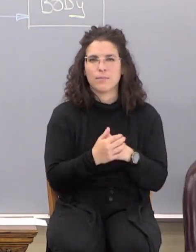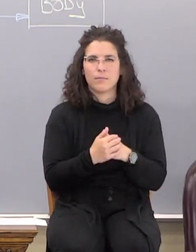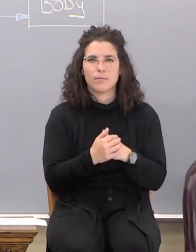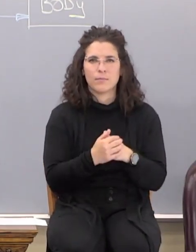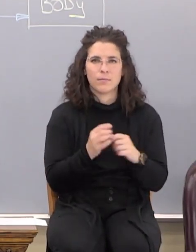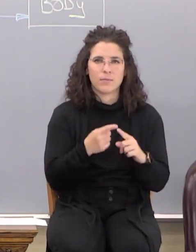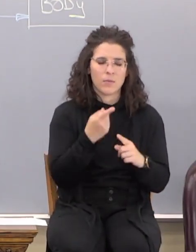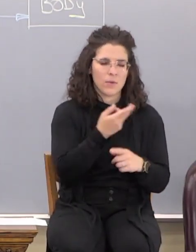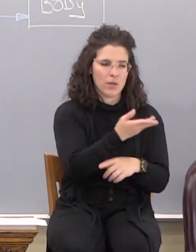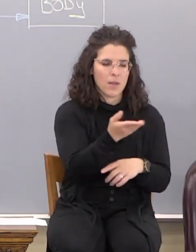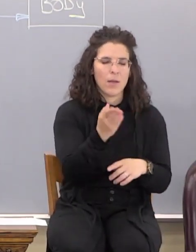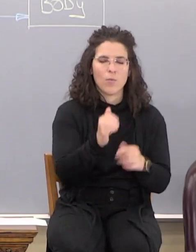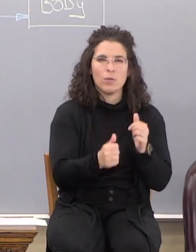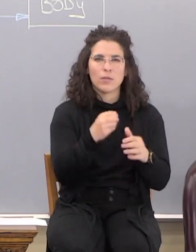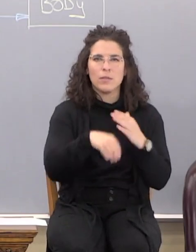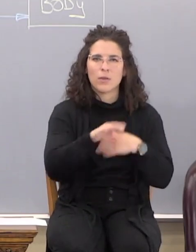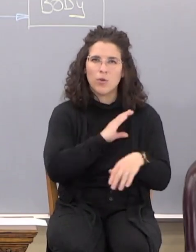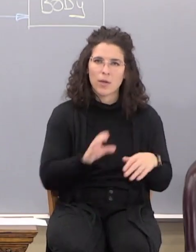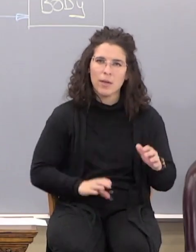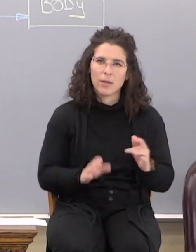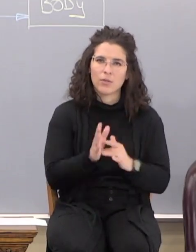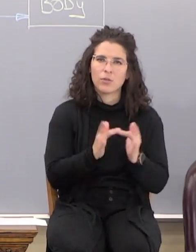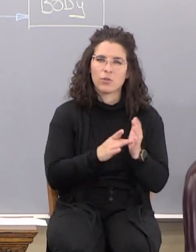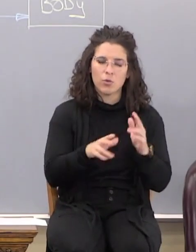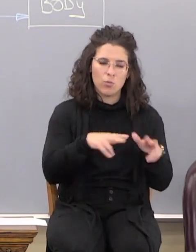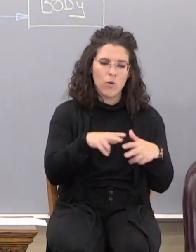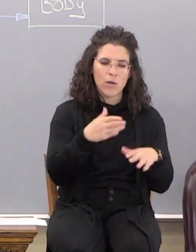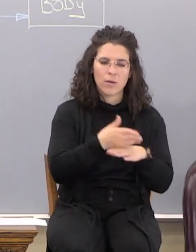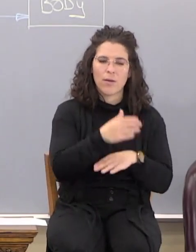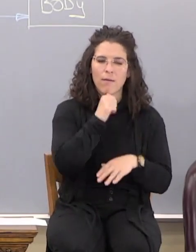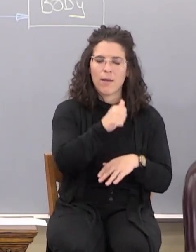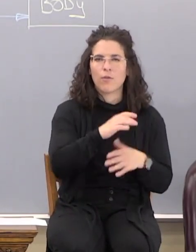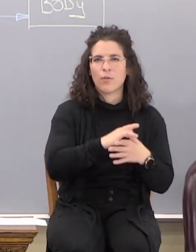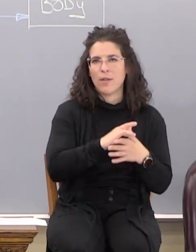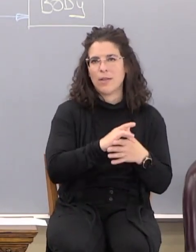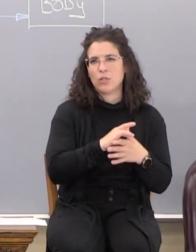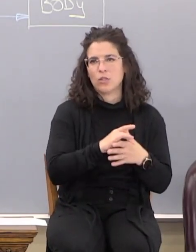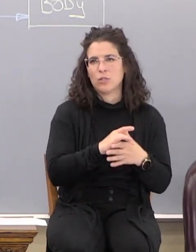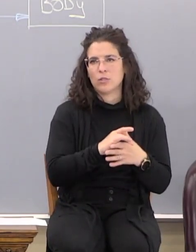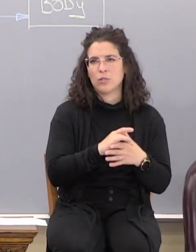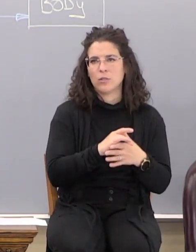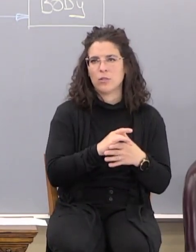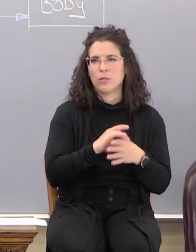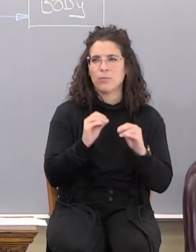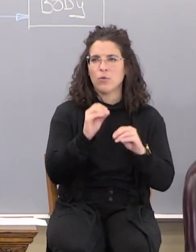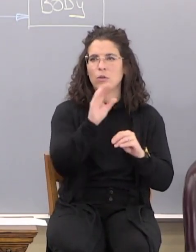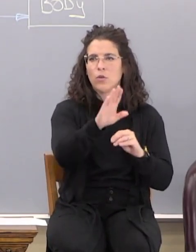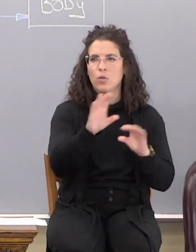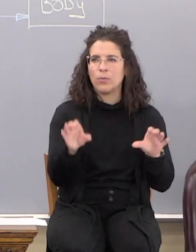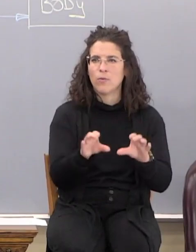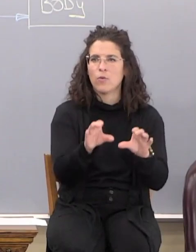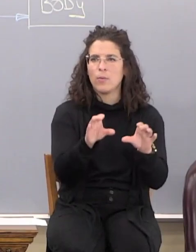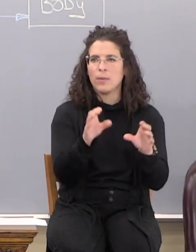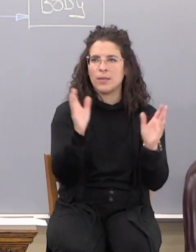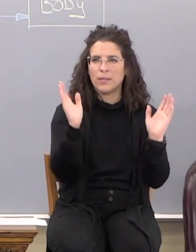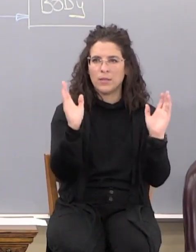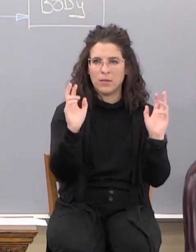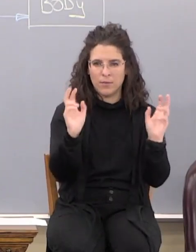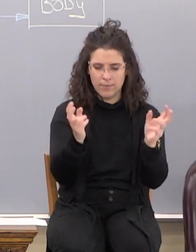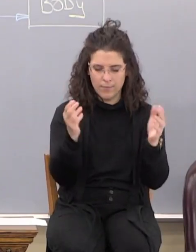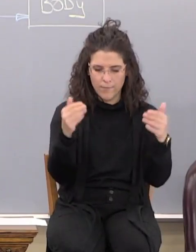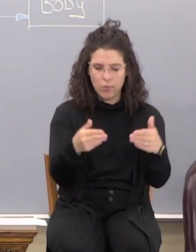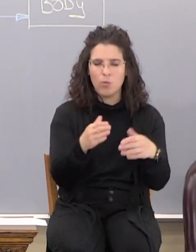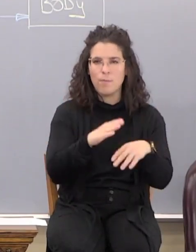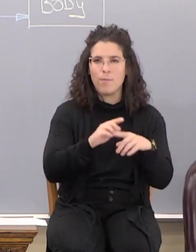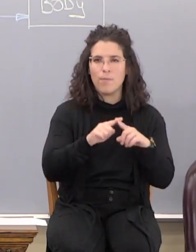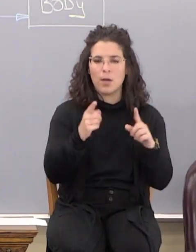to them which are in Christ Jesus, who walk not after the flesh, putting your performance as the issue, but after the